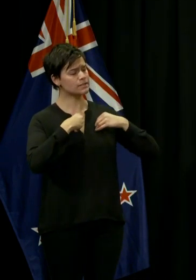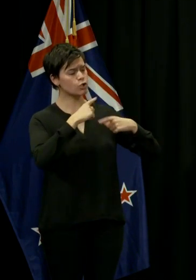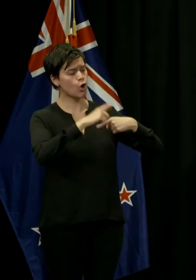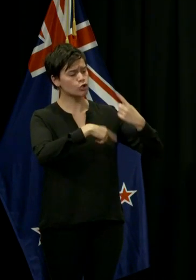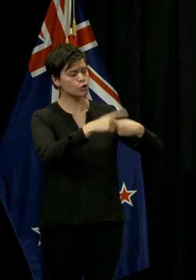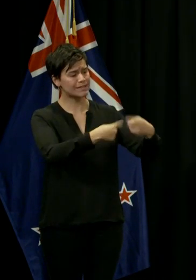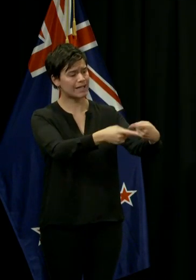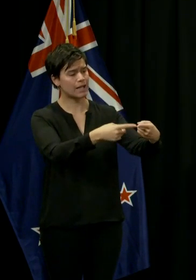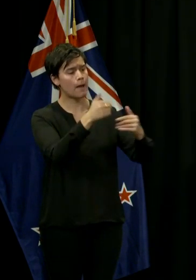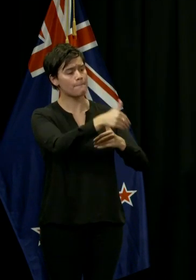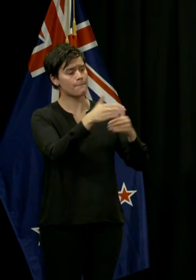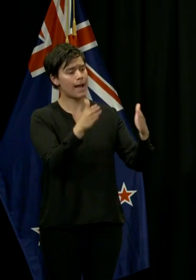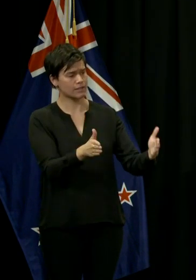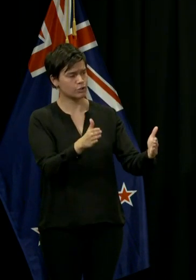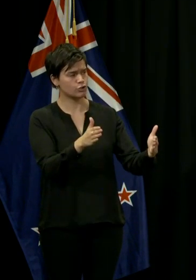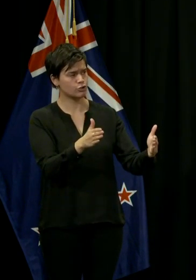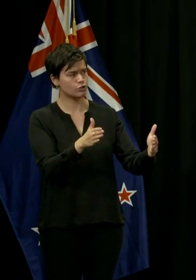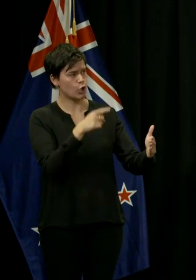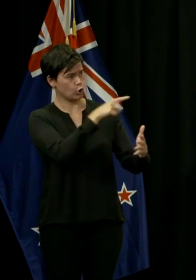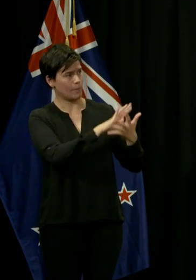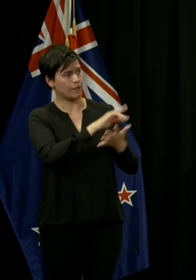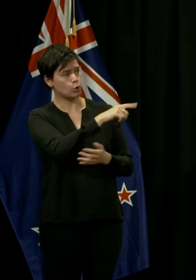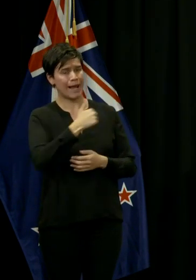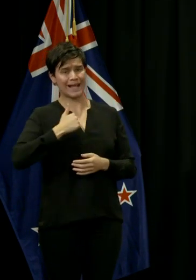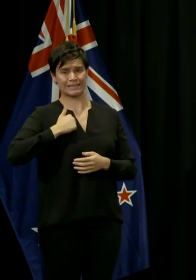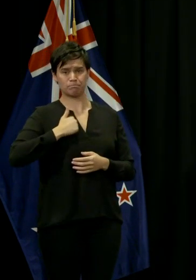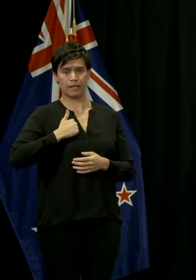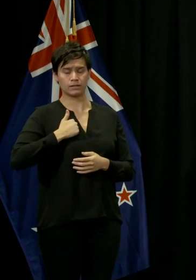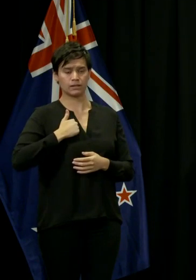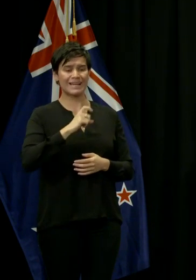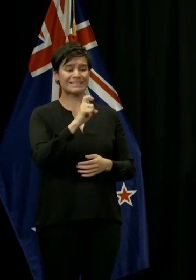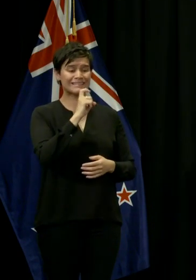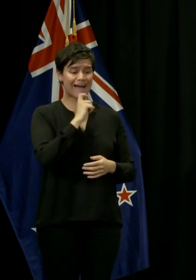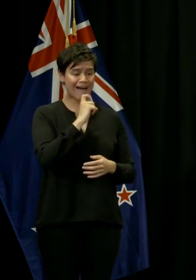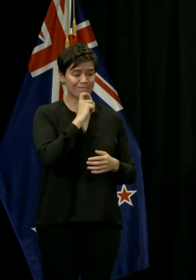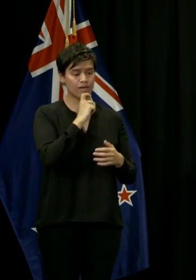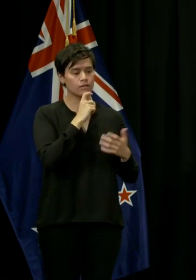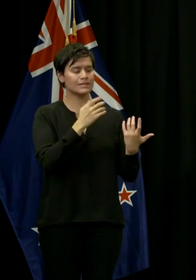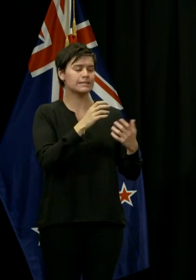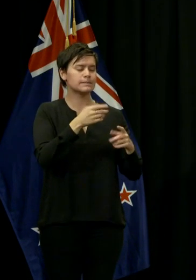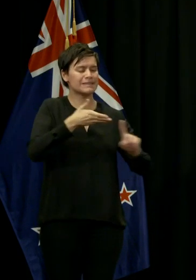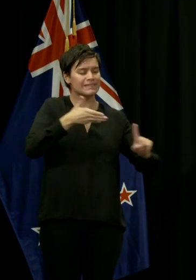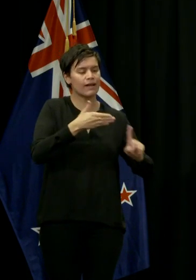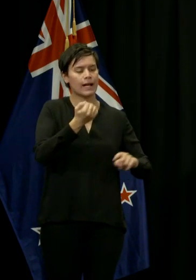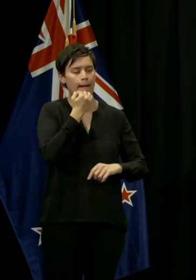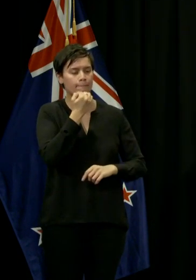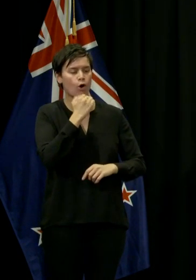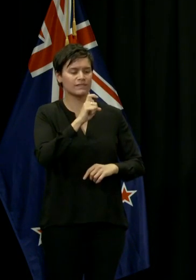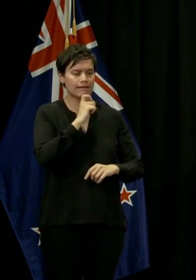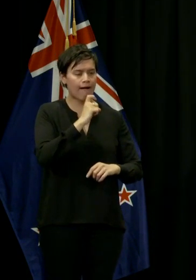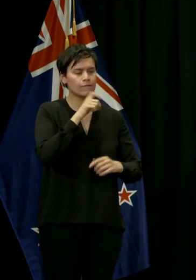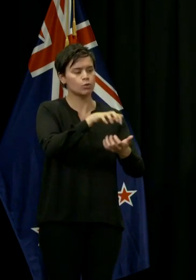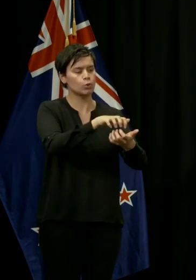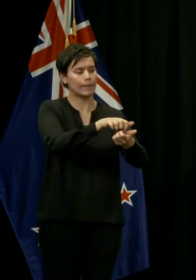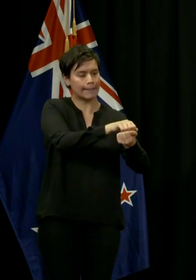employers to keep a certain amount of people employed for a certain number of days a week. Obviously, with many businesses having to close their doors with level